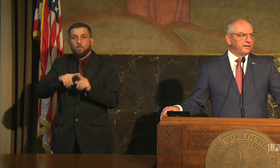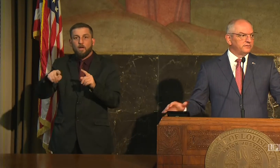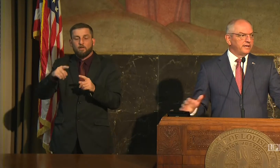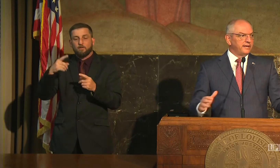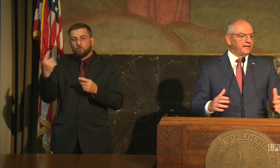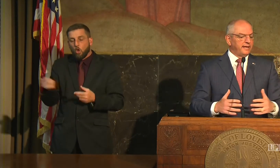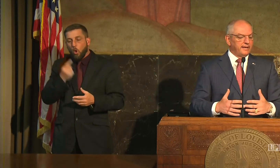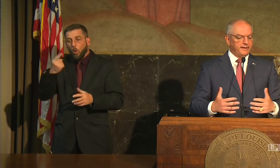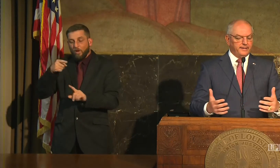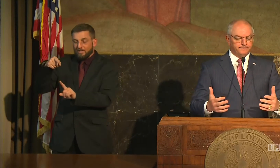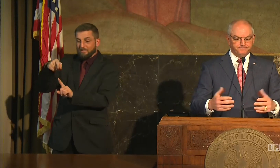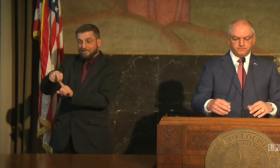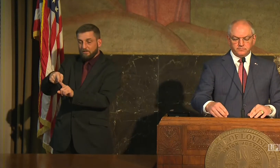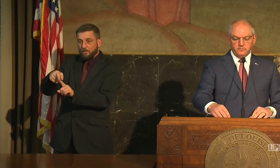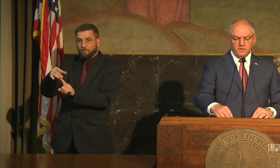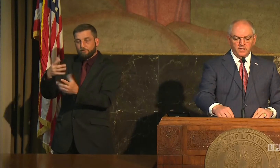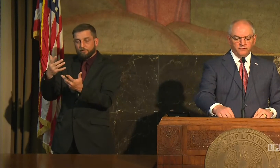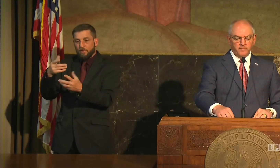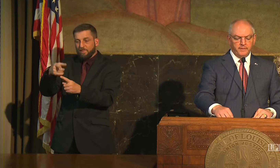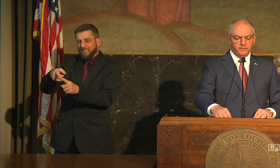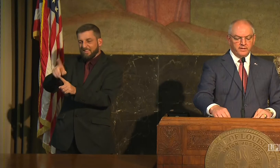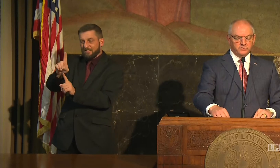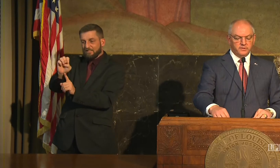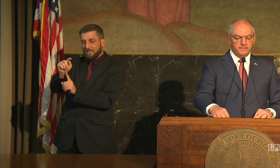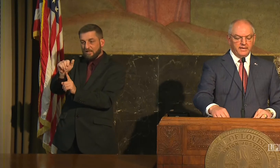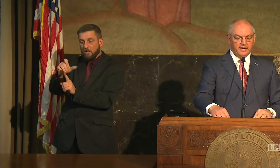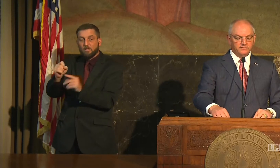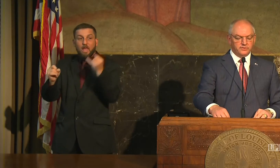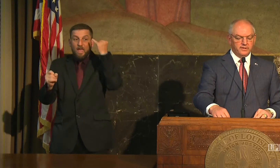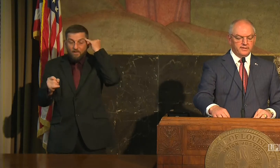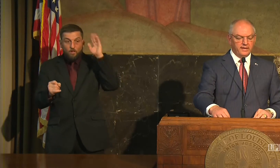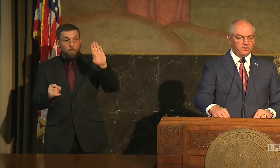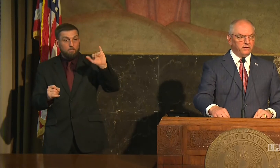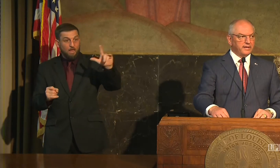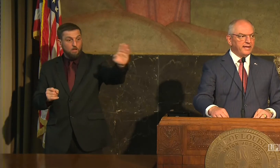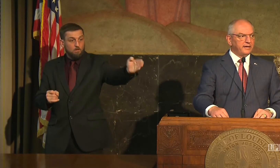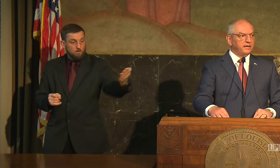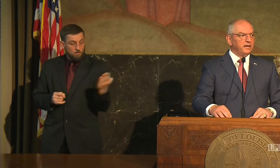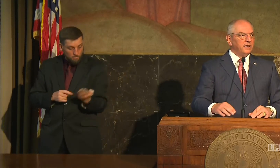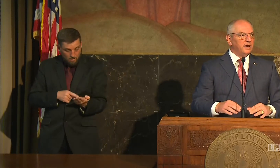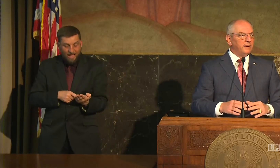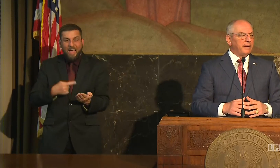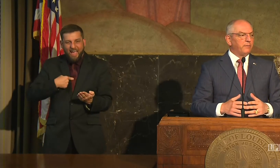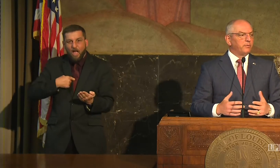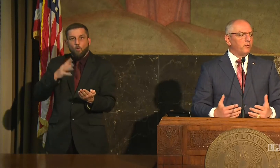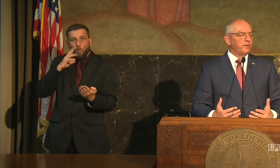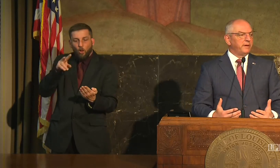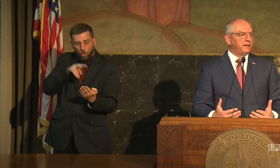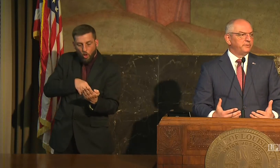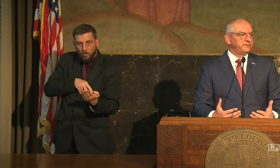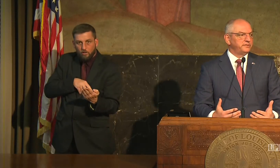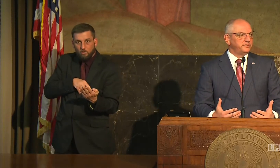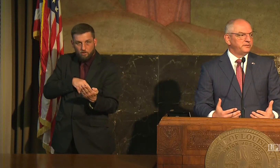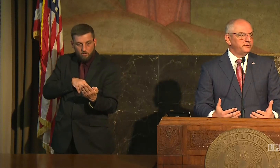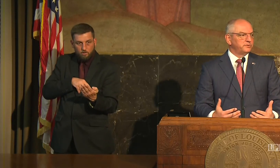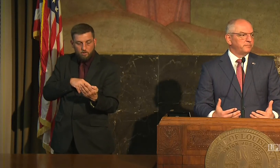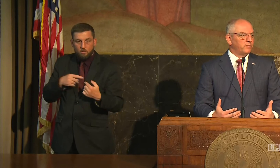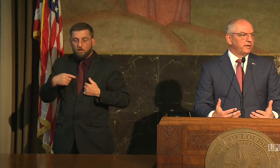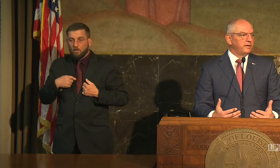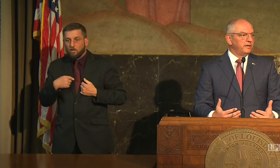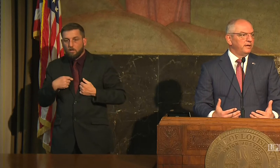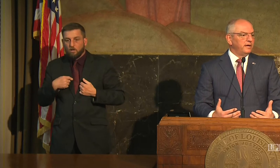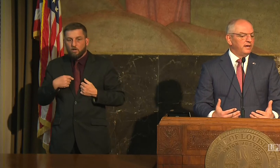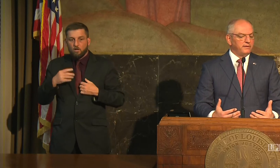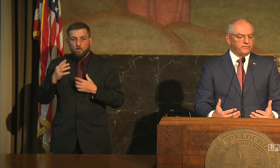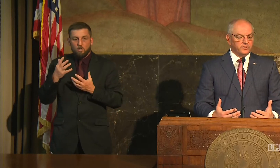in the details. And if the bill gets to me, I'll certainly take a look at it. I would want to be in a position to